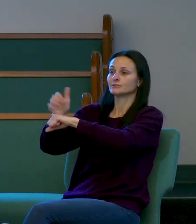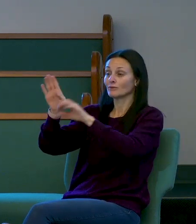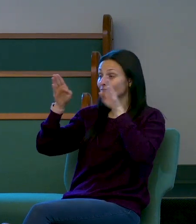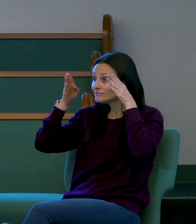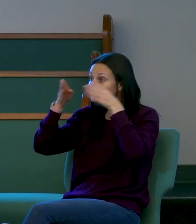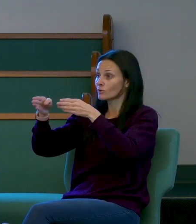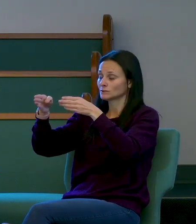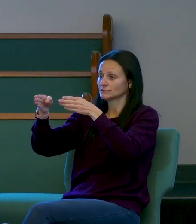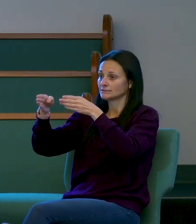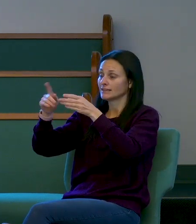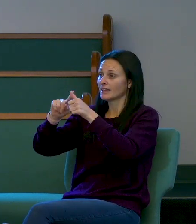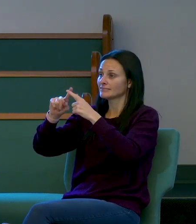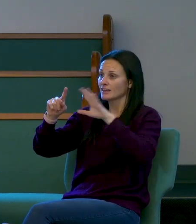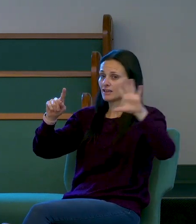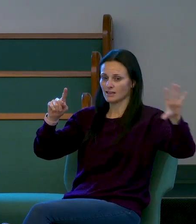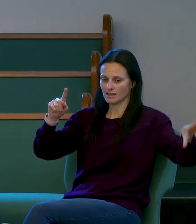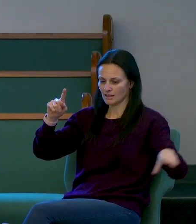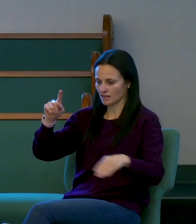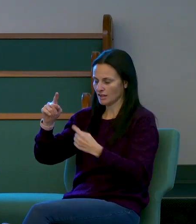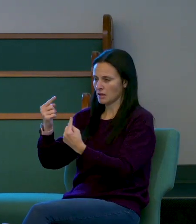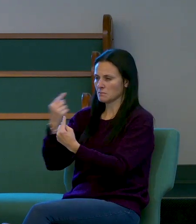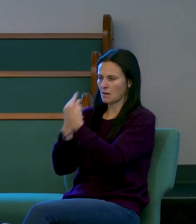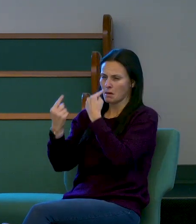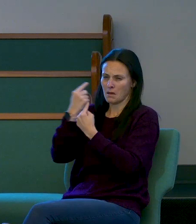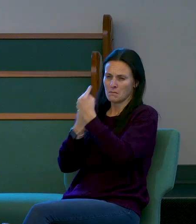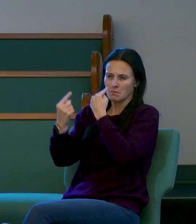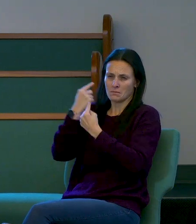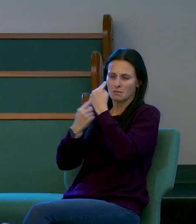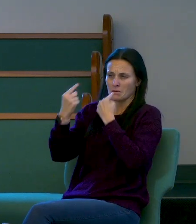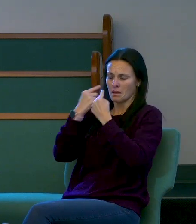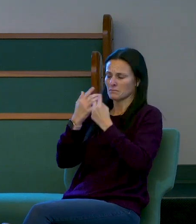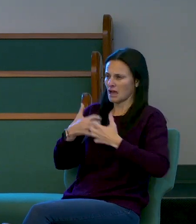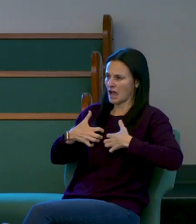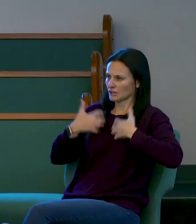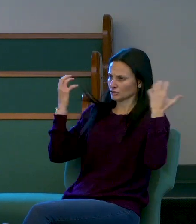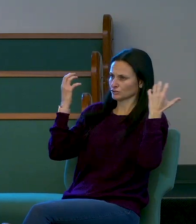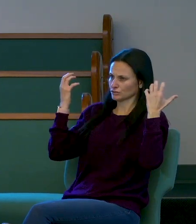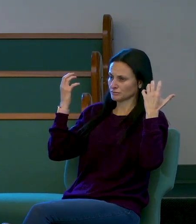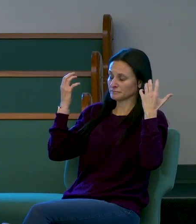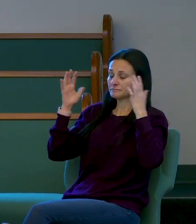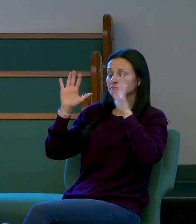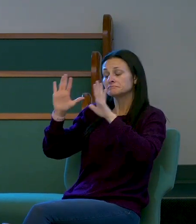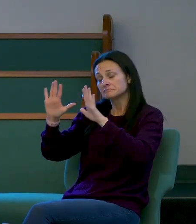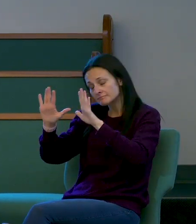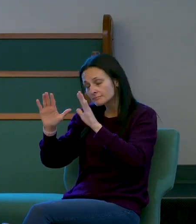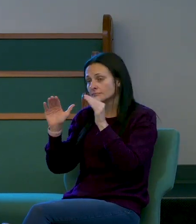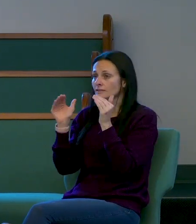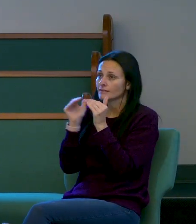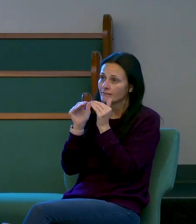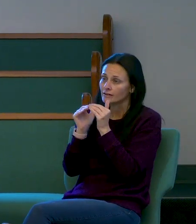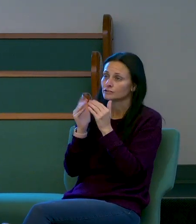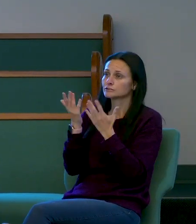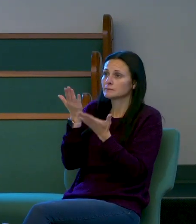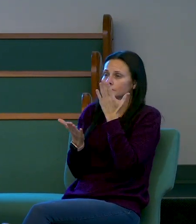focus, and having people come back at you in anger? Now, to be fair, maybe, it